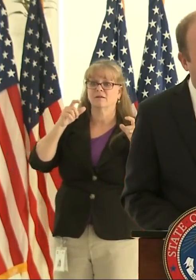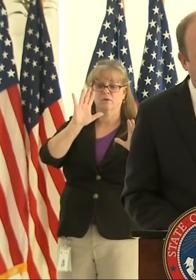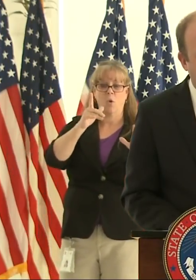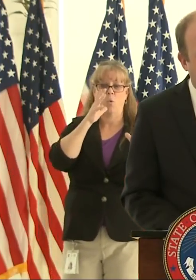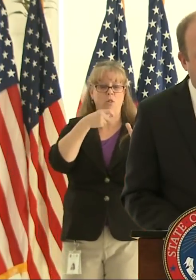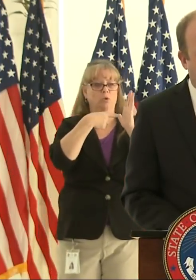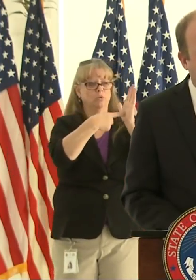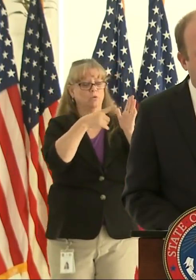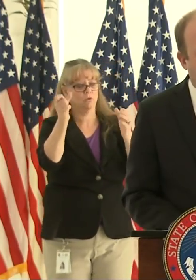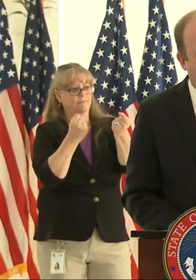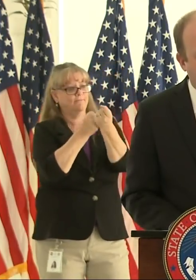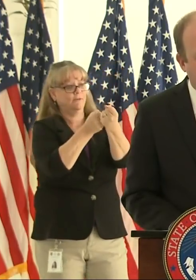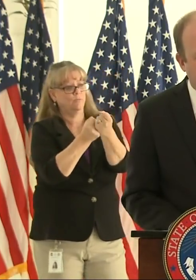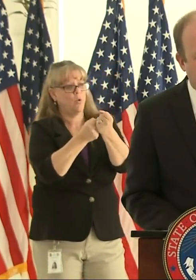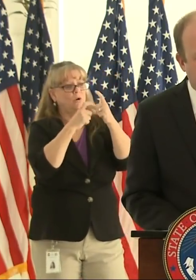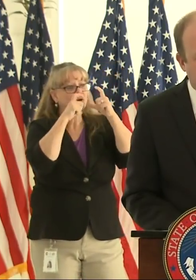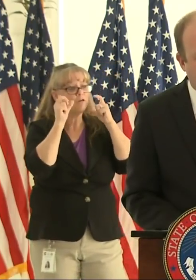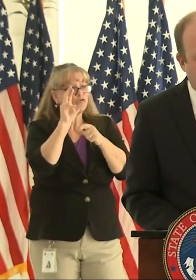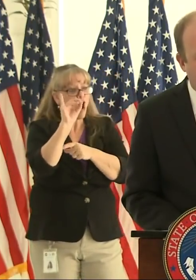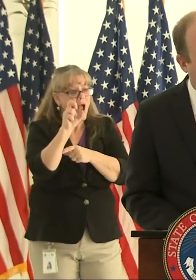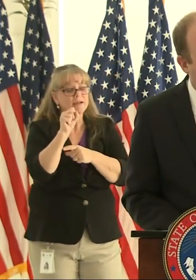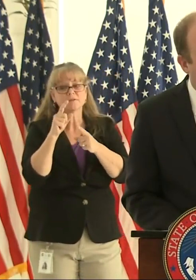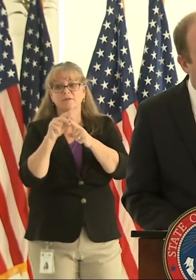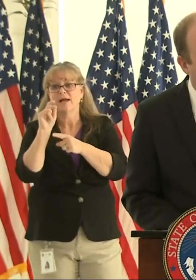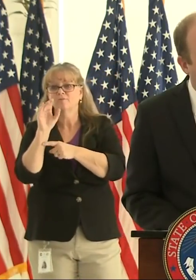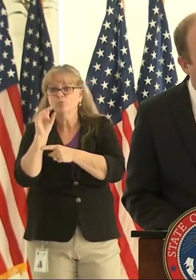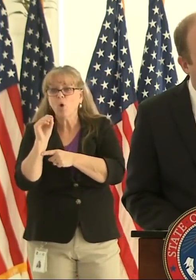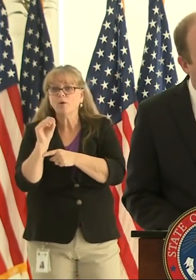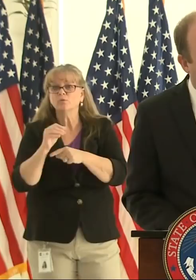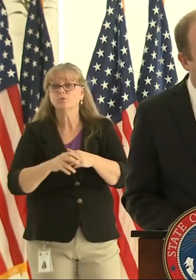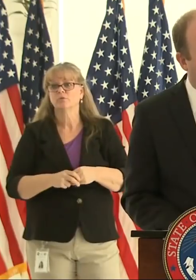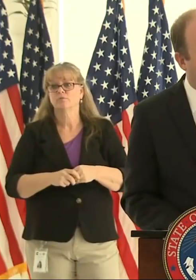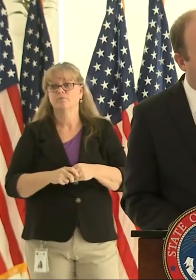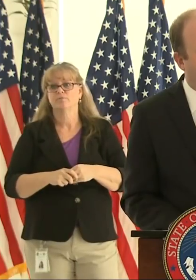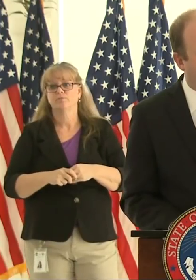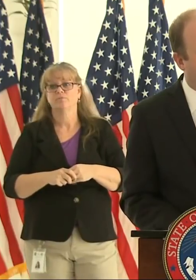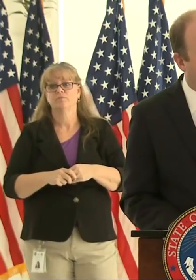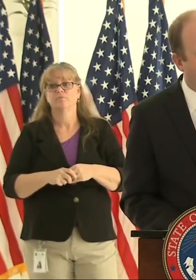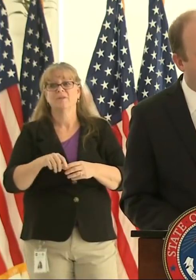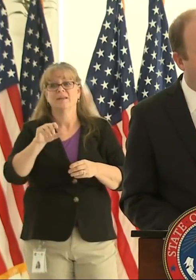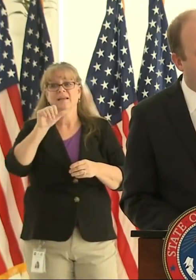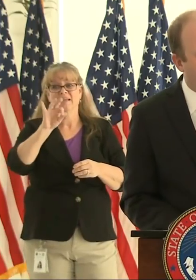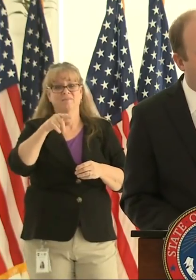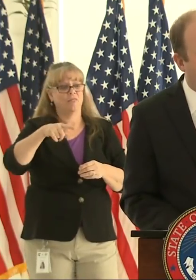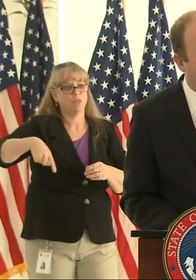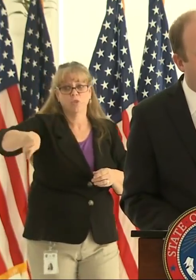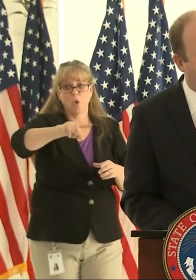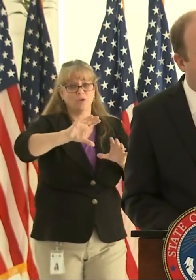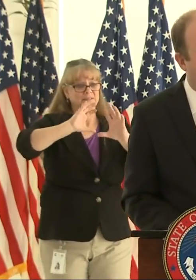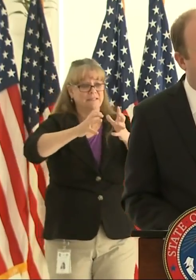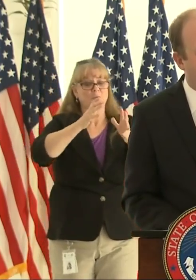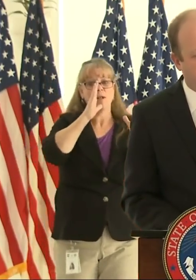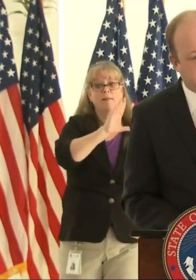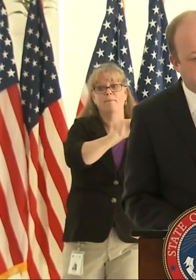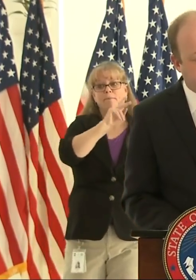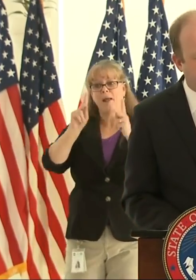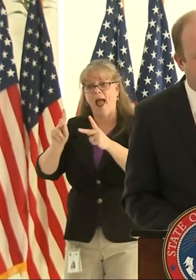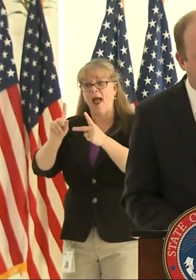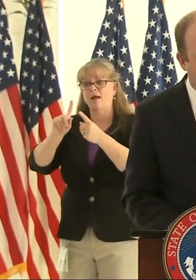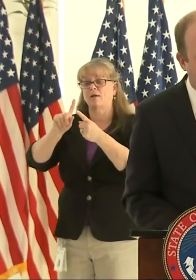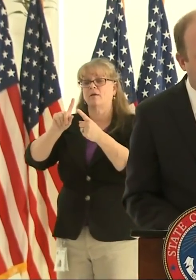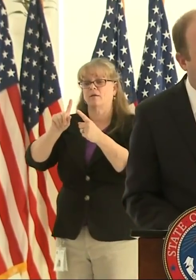teams. They'll be back in Colorado consistent with the time frame from when they're back nationally. And leagues have talked about how they might be able to do that in a safe way, whether